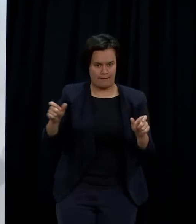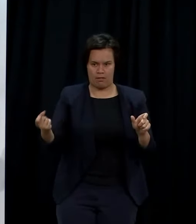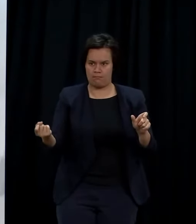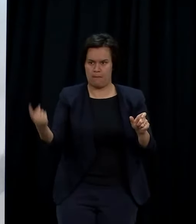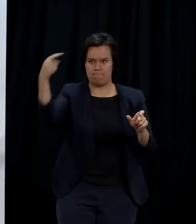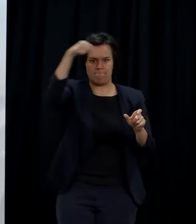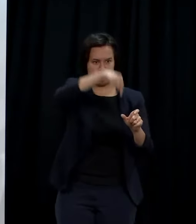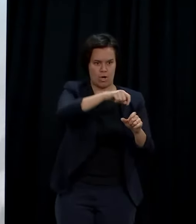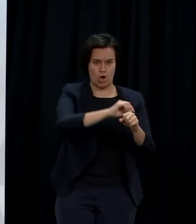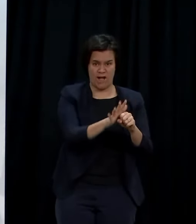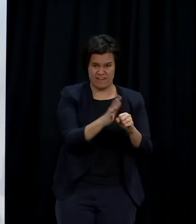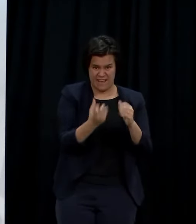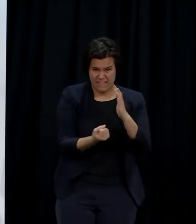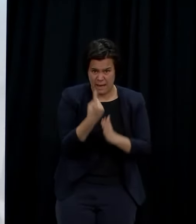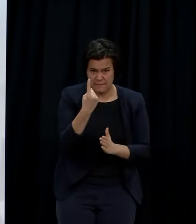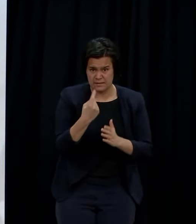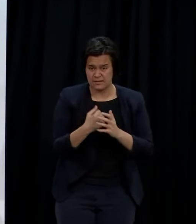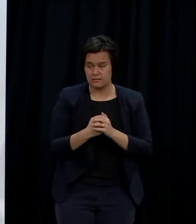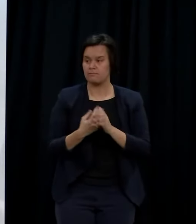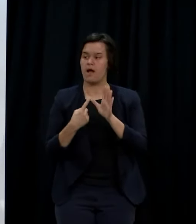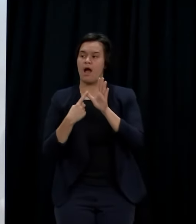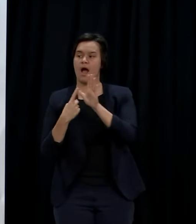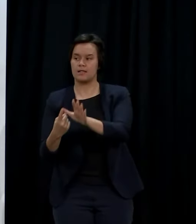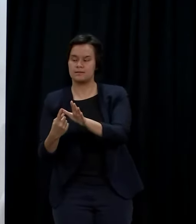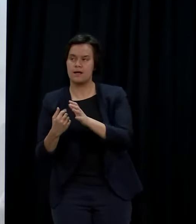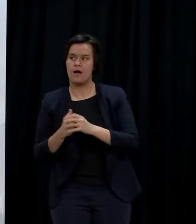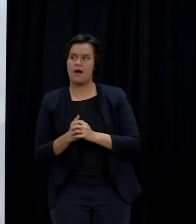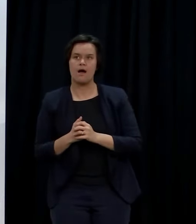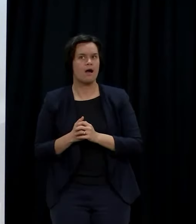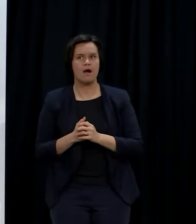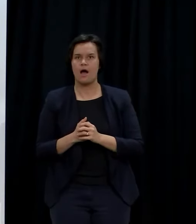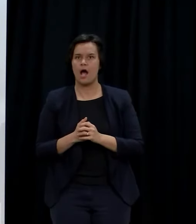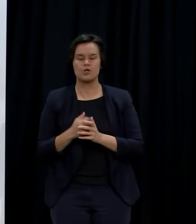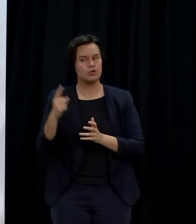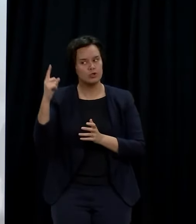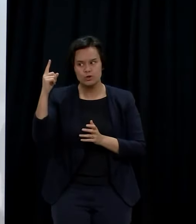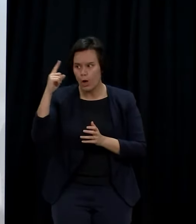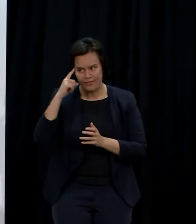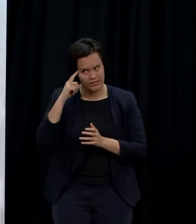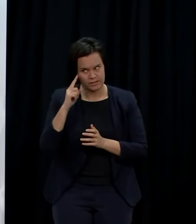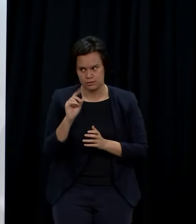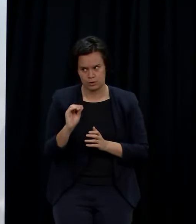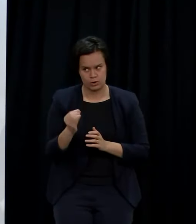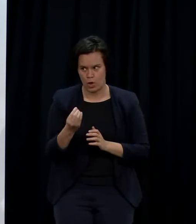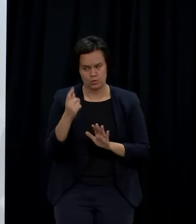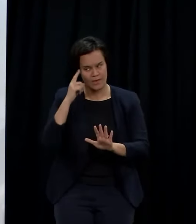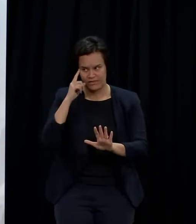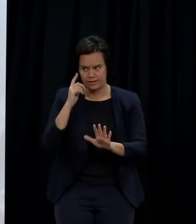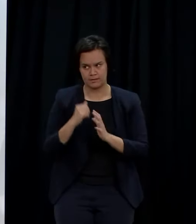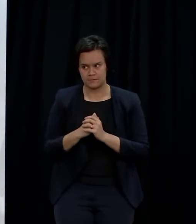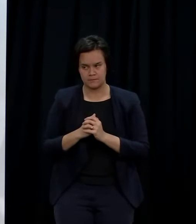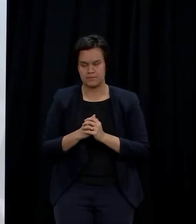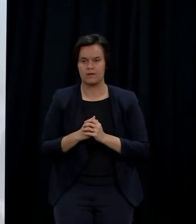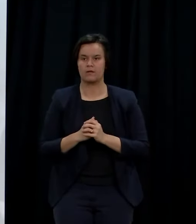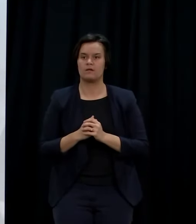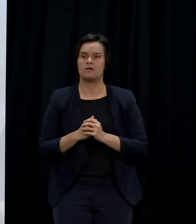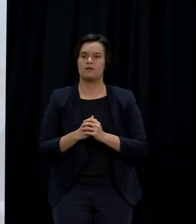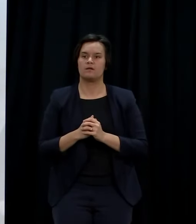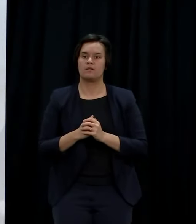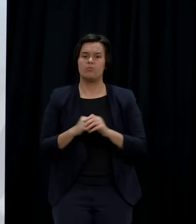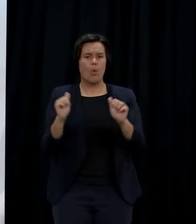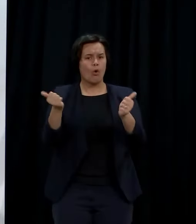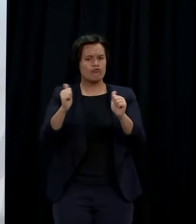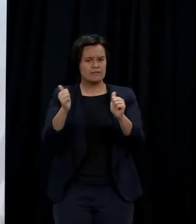been advised of, and I do ask a general compliance question. One thing I can say that we've seen, so you will have seen that we've already talked about that we